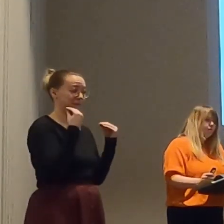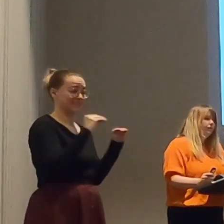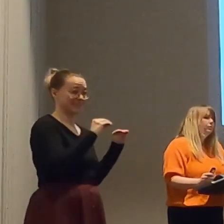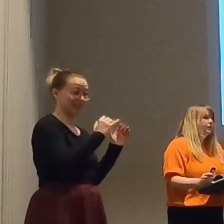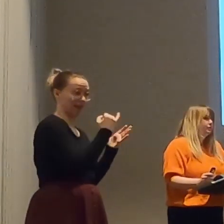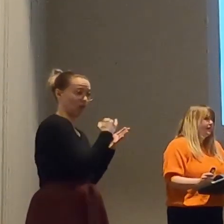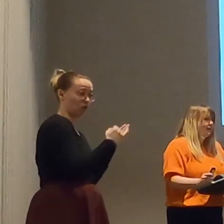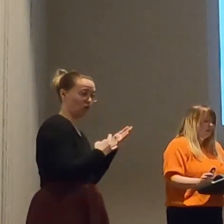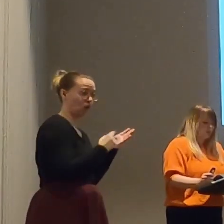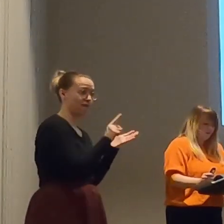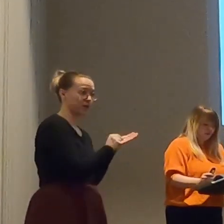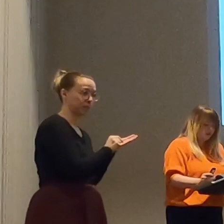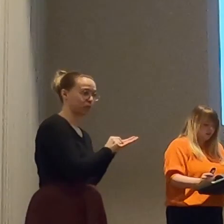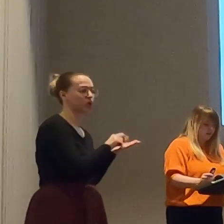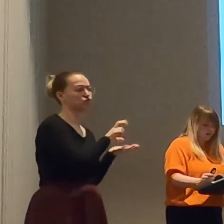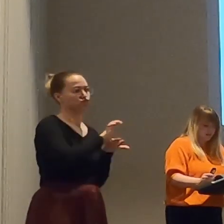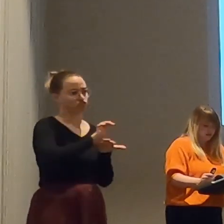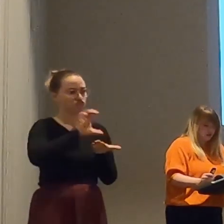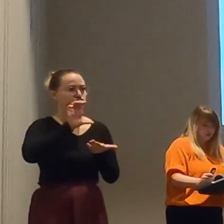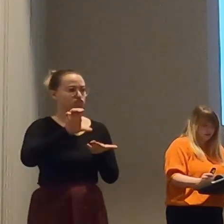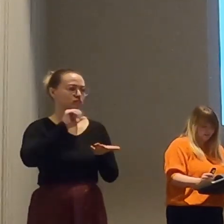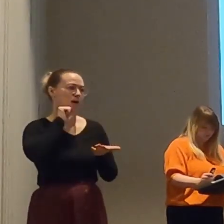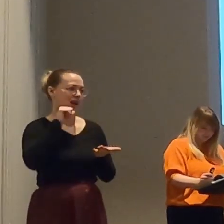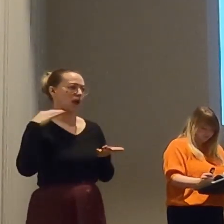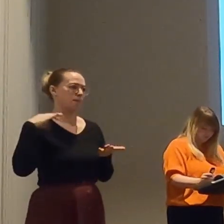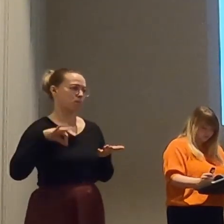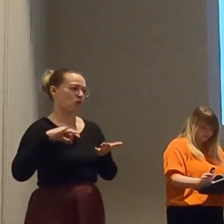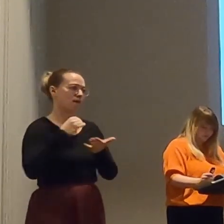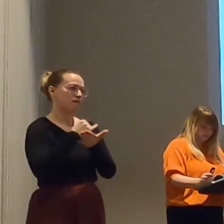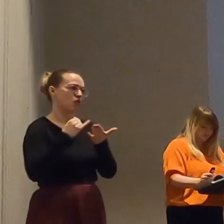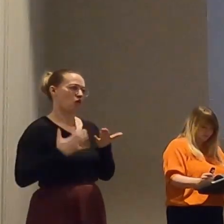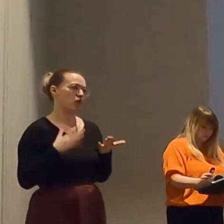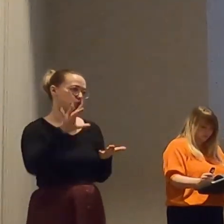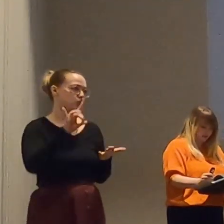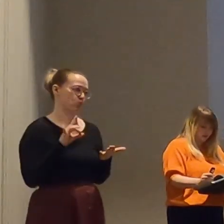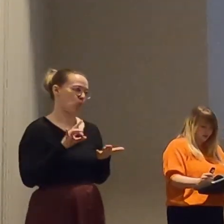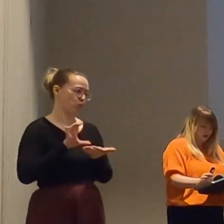these prints would go to that nonprofit that the artist has chosen.